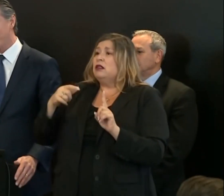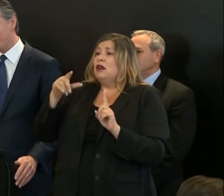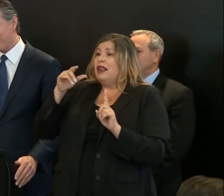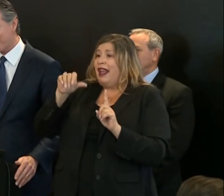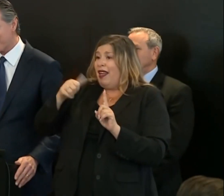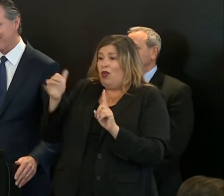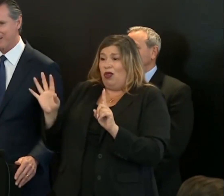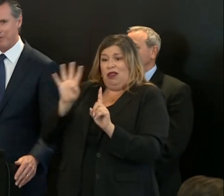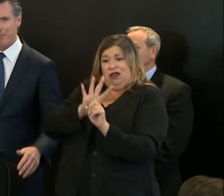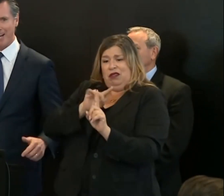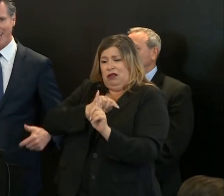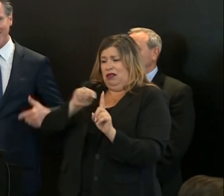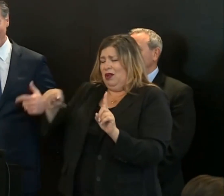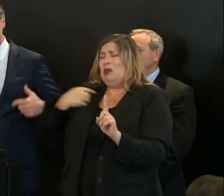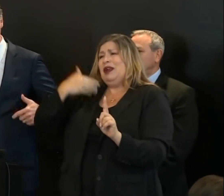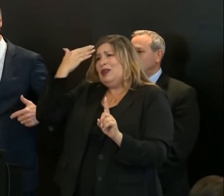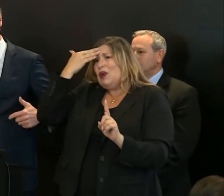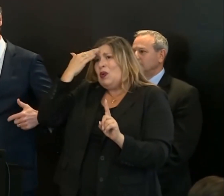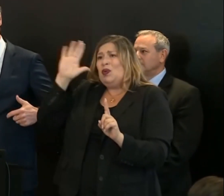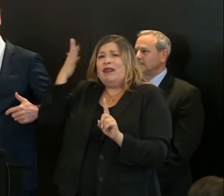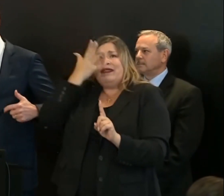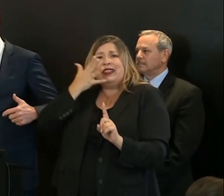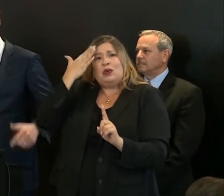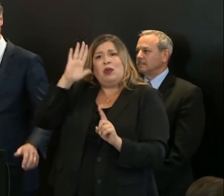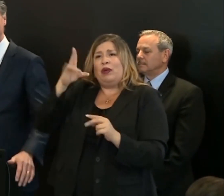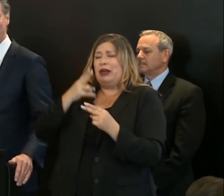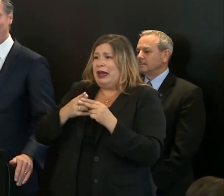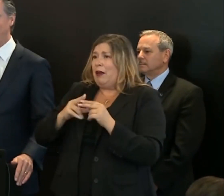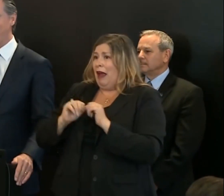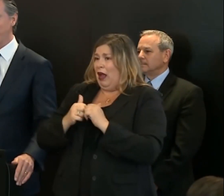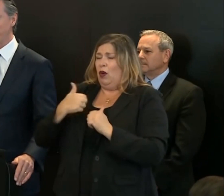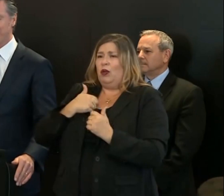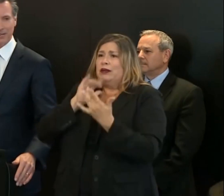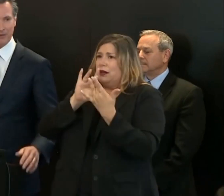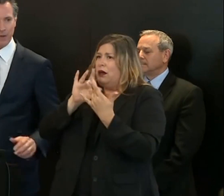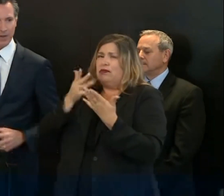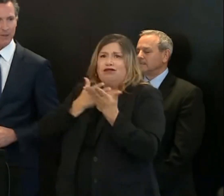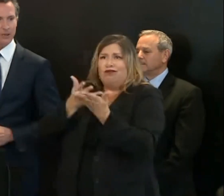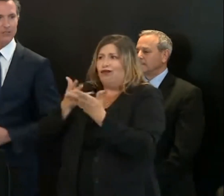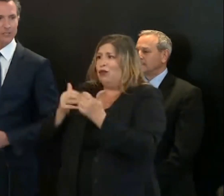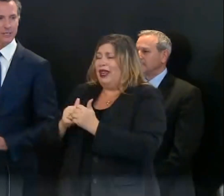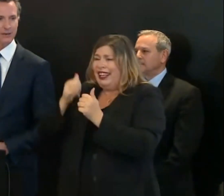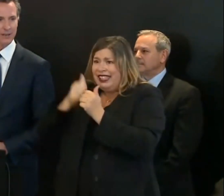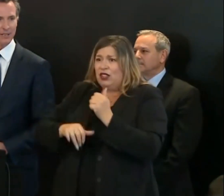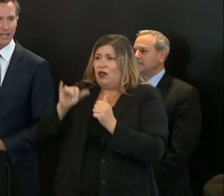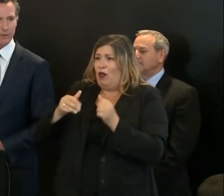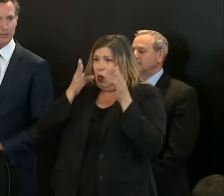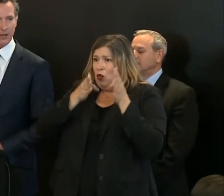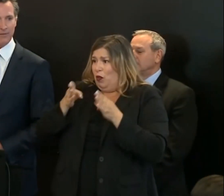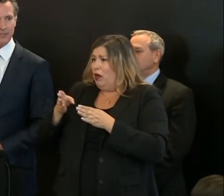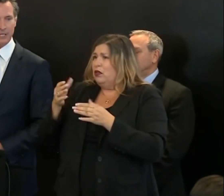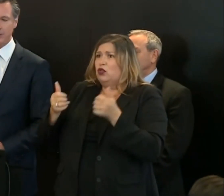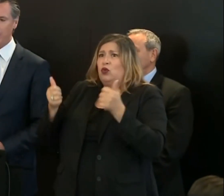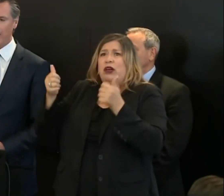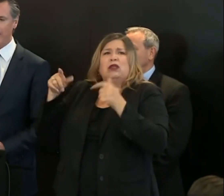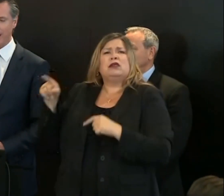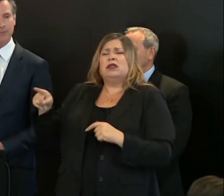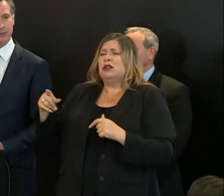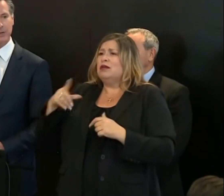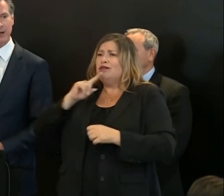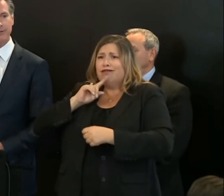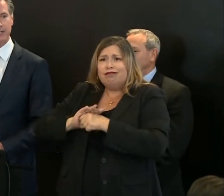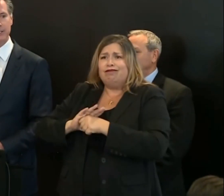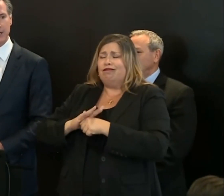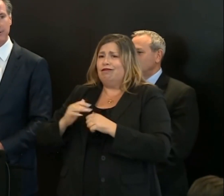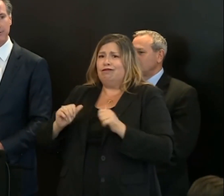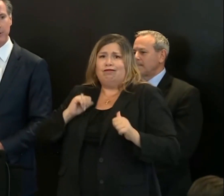name and face, but by constant contact. I know each and every one of them are sincere and resolved, and so I have